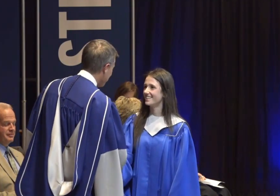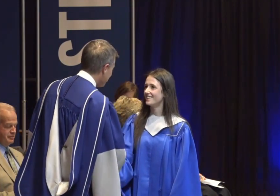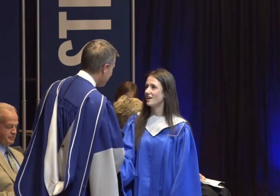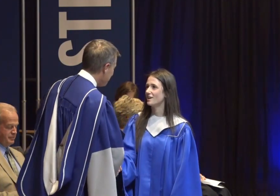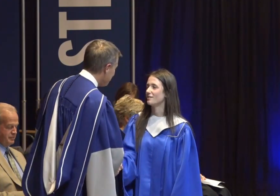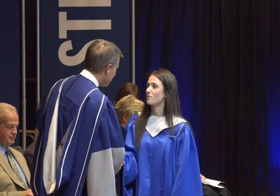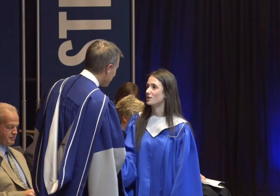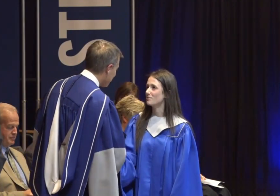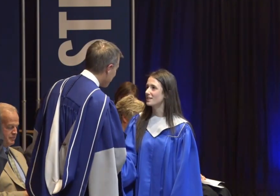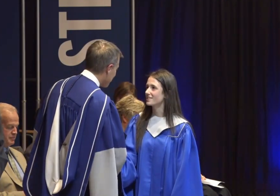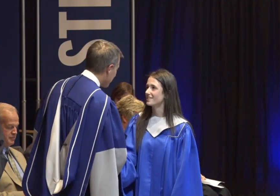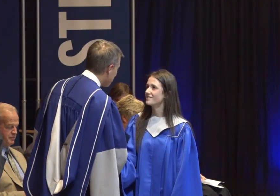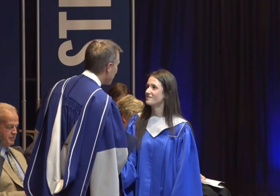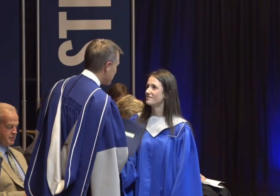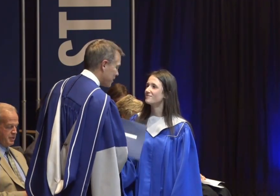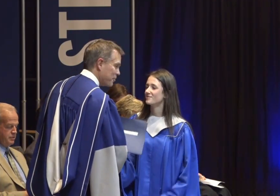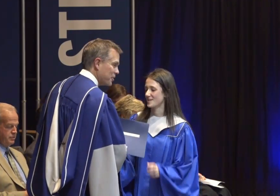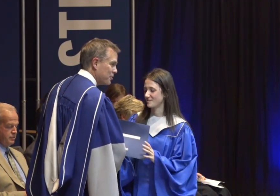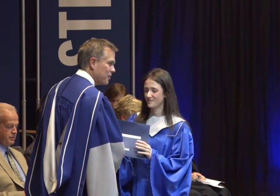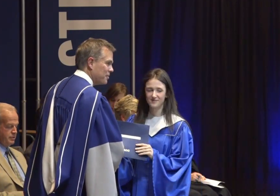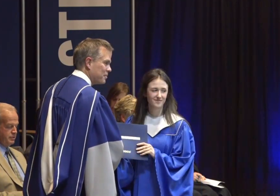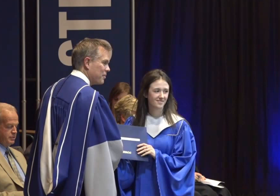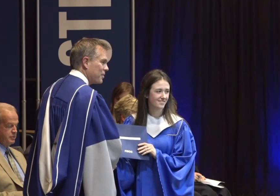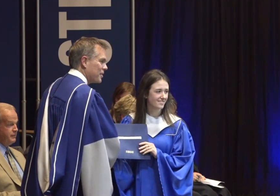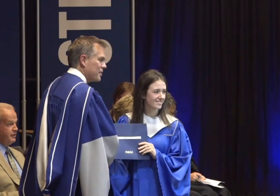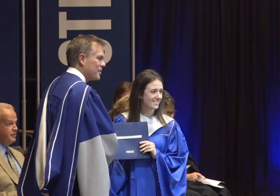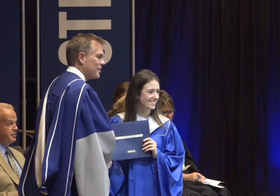Take your time, don't rush.